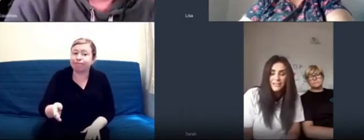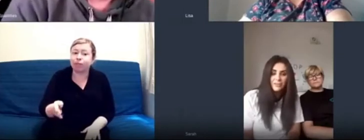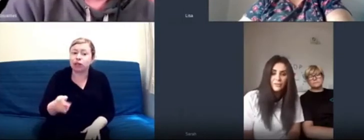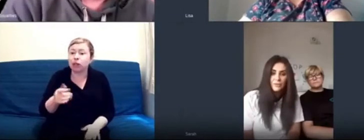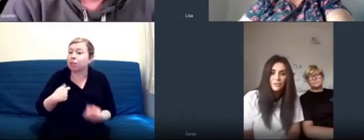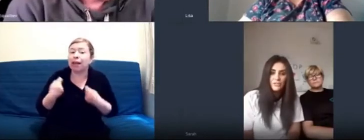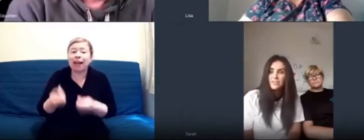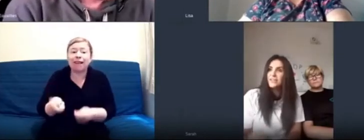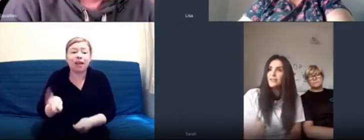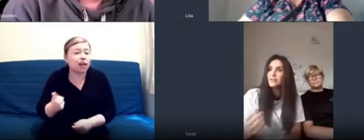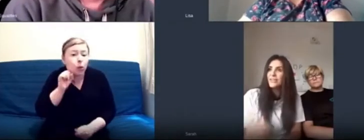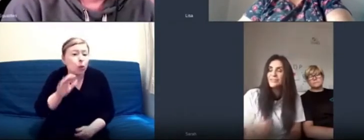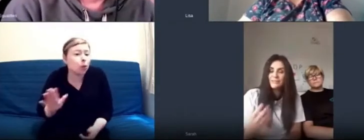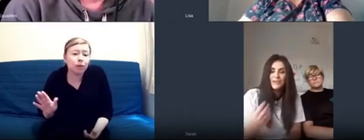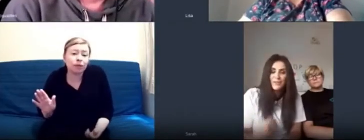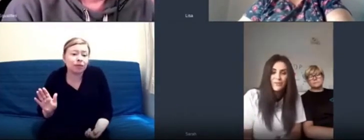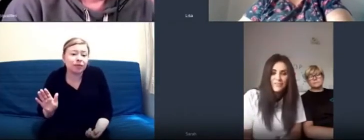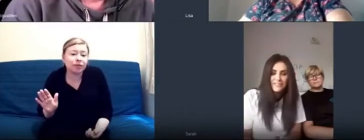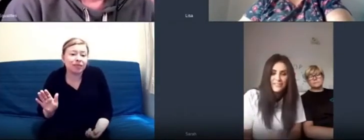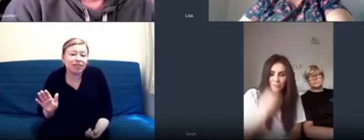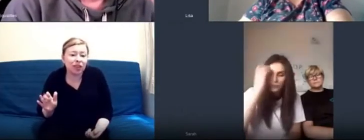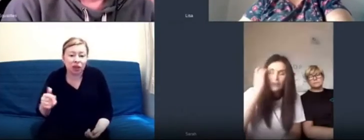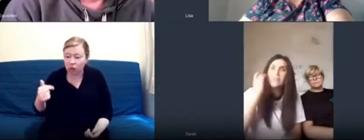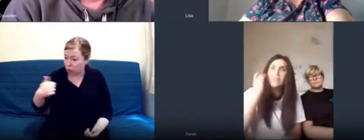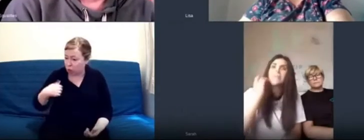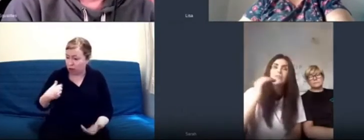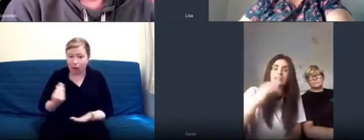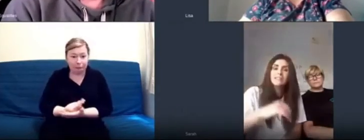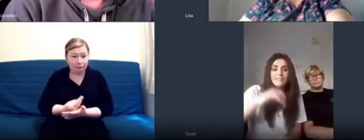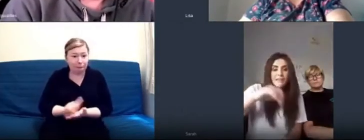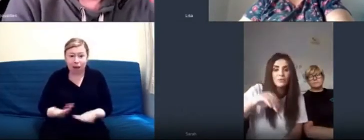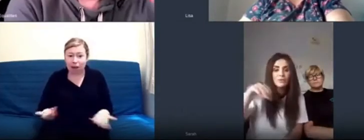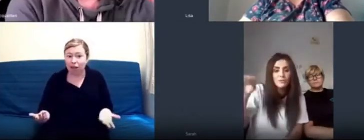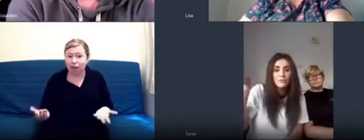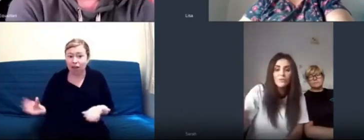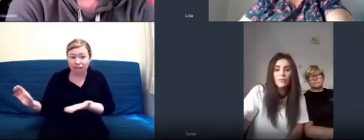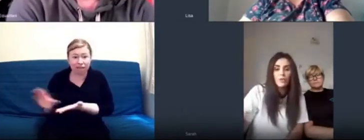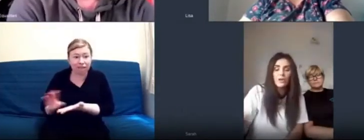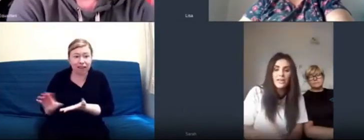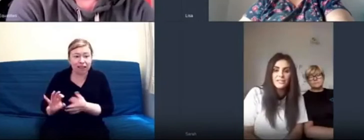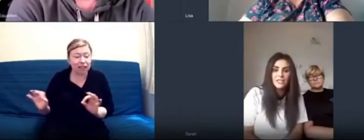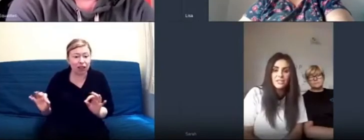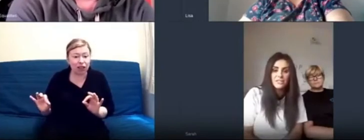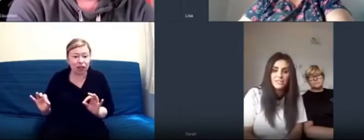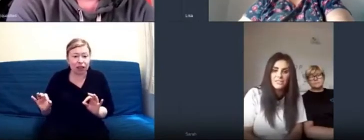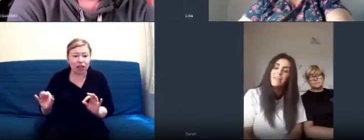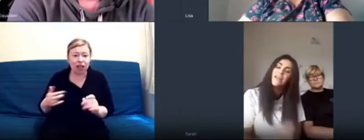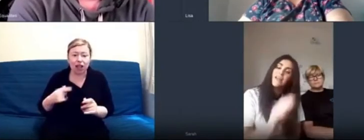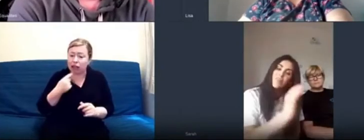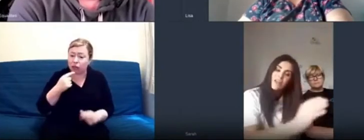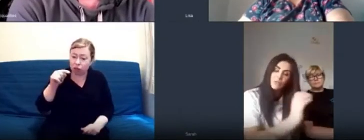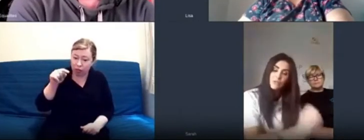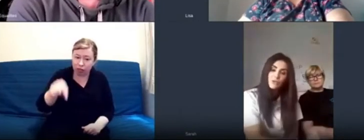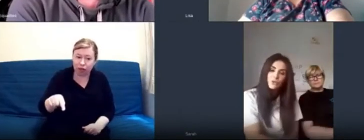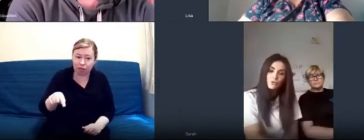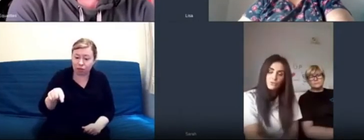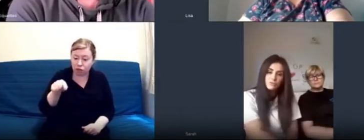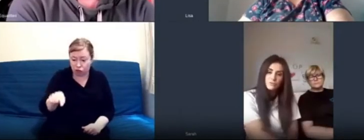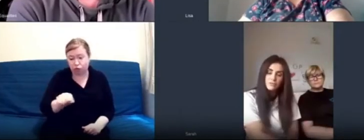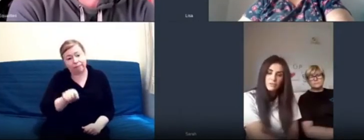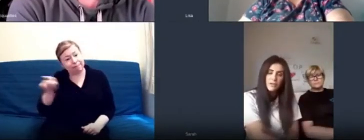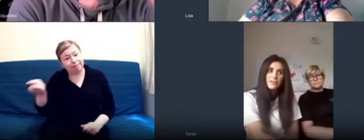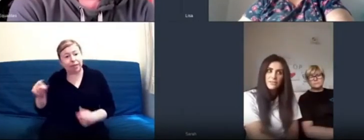you'll not be getting again, because we are not funded, and I've had to signpost them to formal organisations and say, that's where